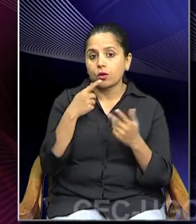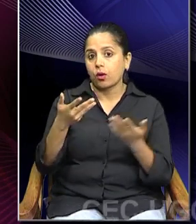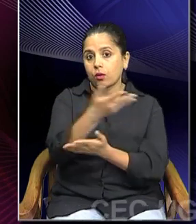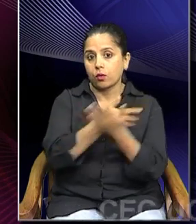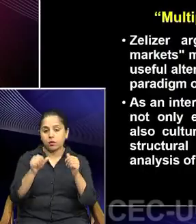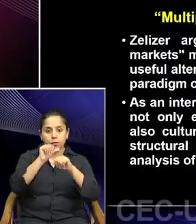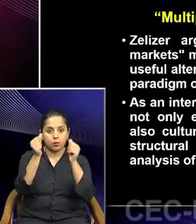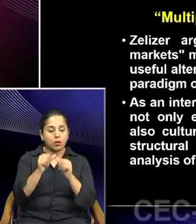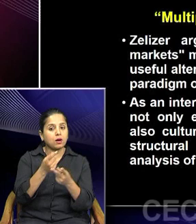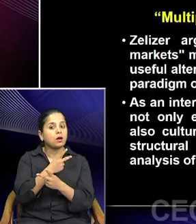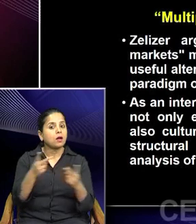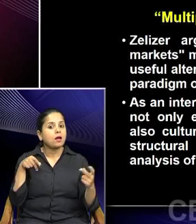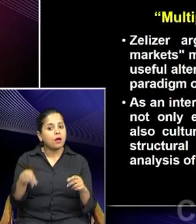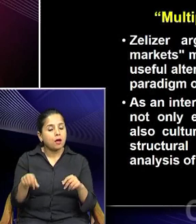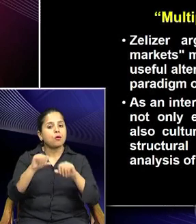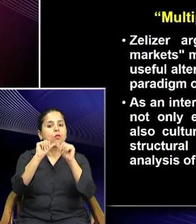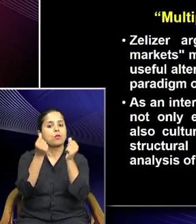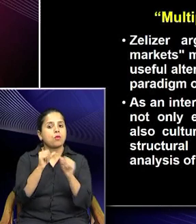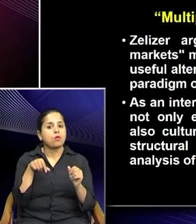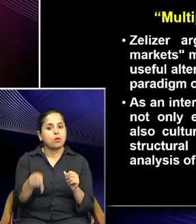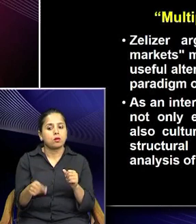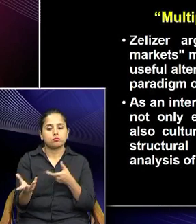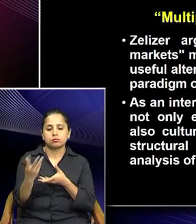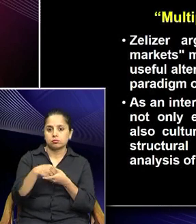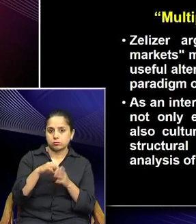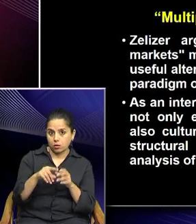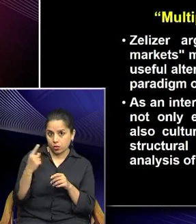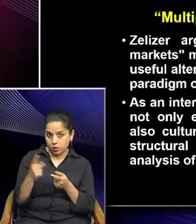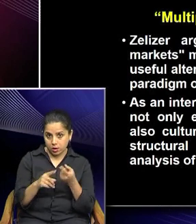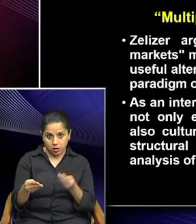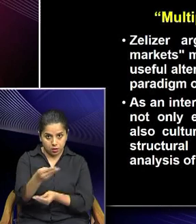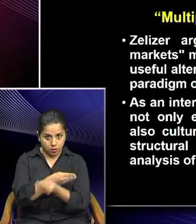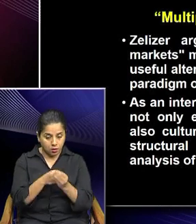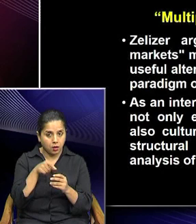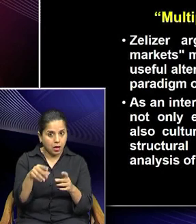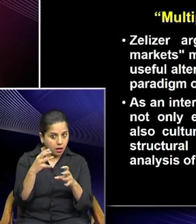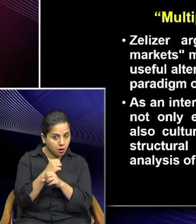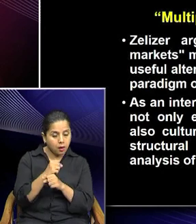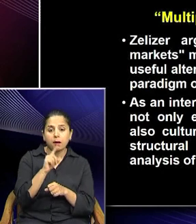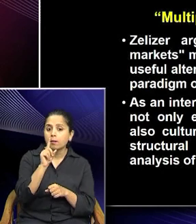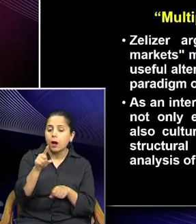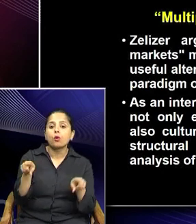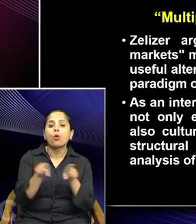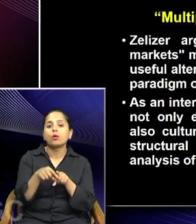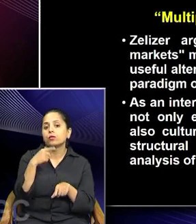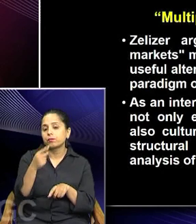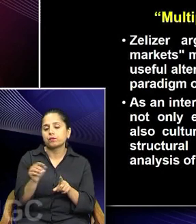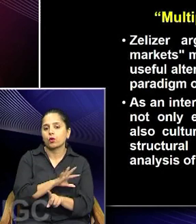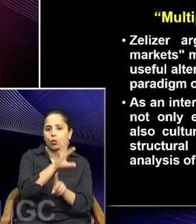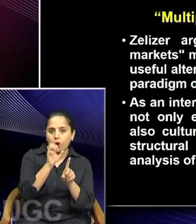the multiple market model precludes not only economic absolutism, but also